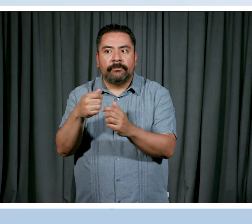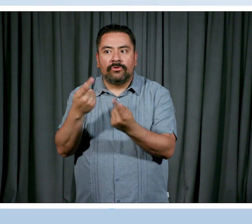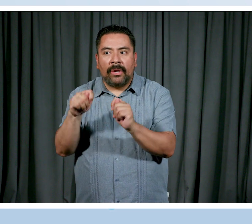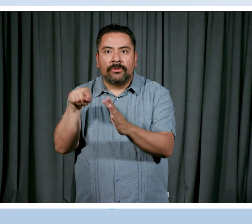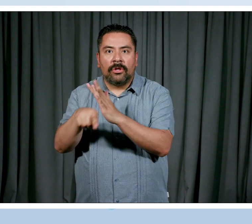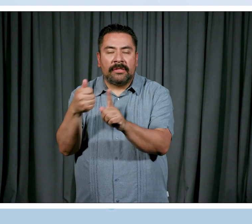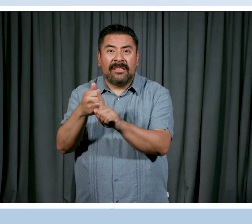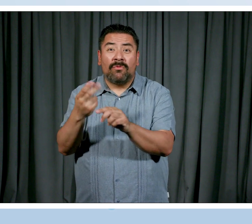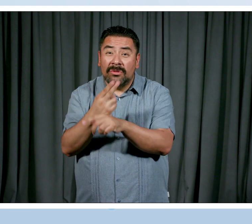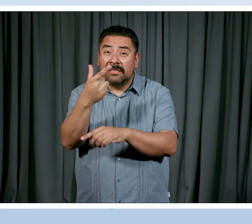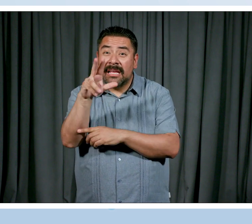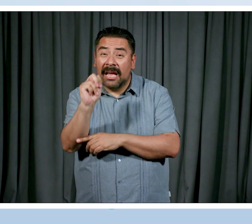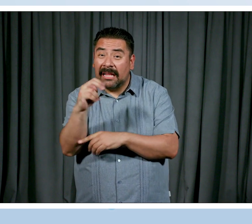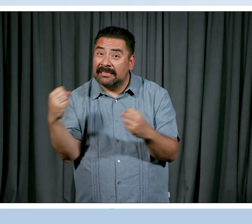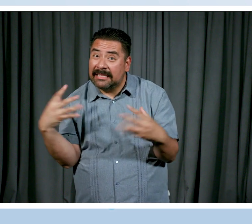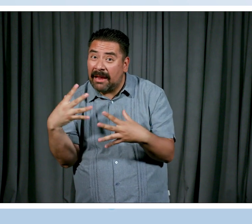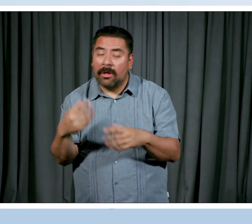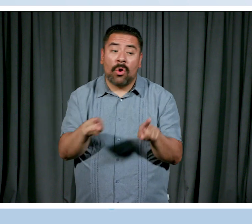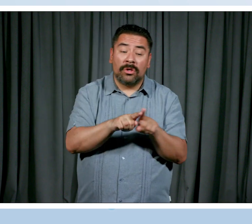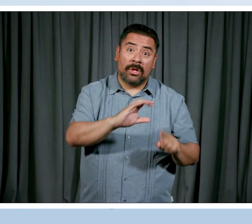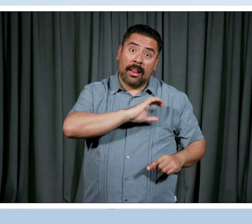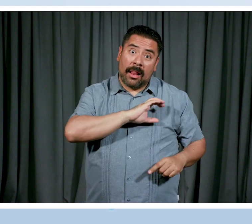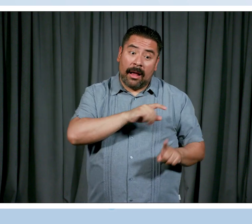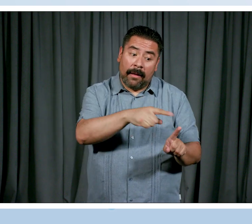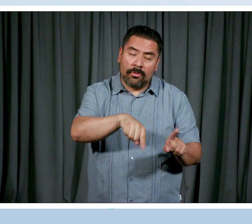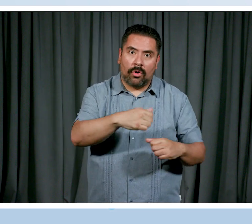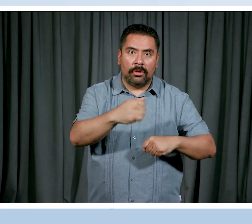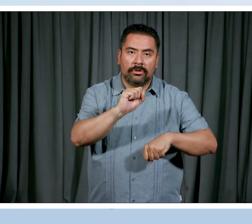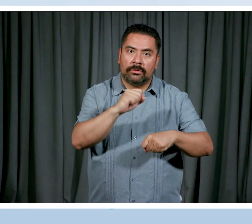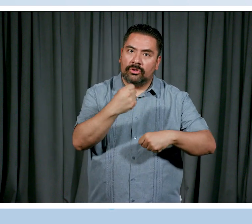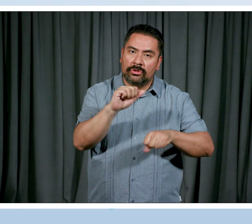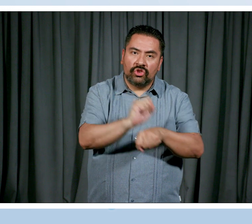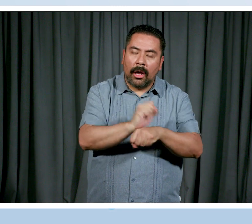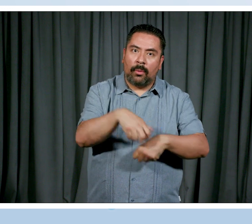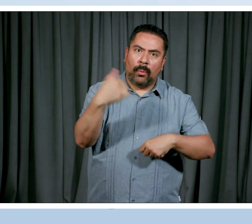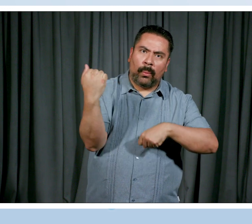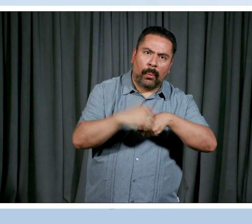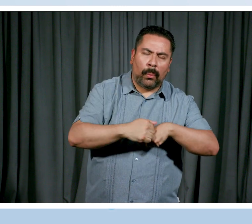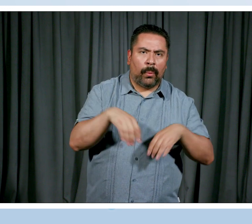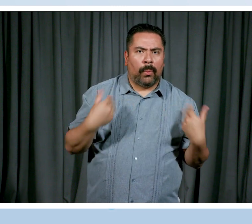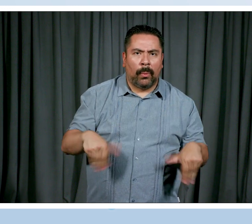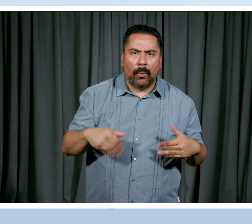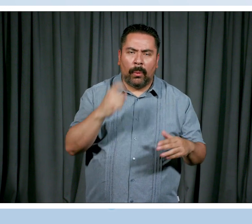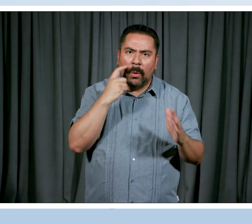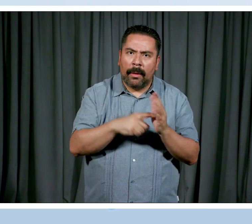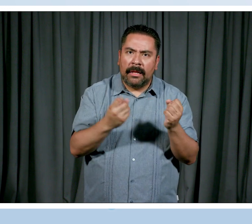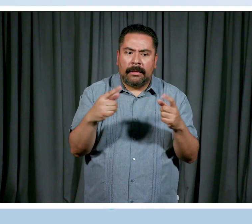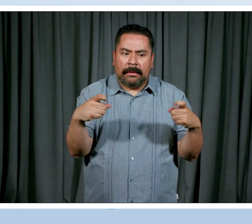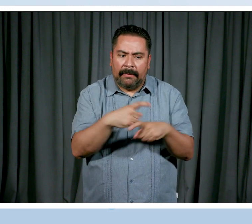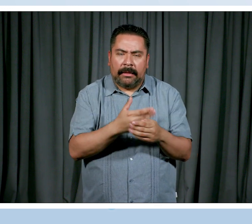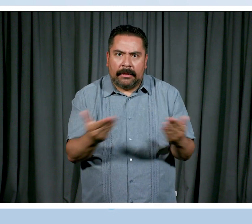firearm. That's scary. It's scary when we talk about law enforcement, right? That law enforcement, they have tough jobs, they're seeing hard things, they have very complicated lives, and they